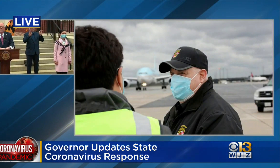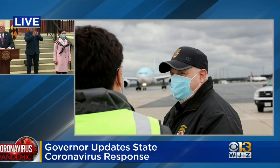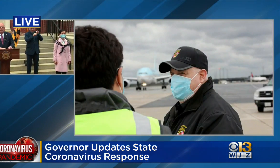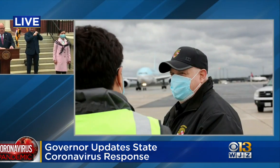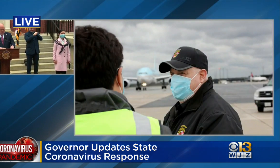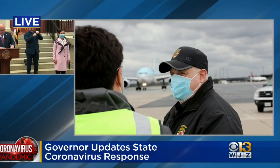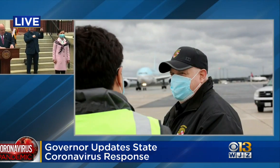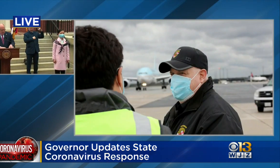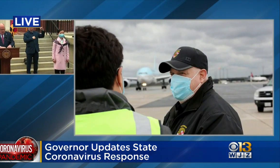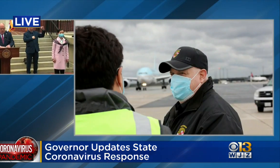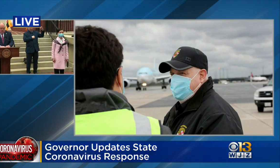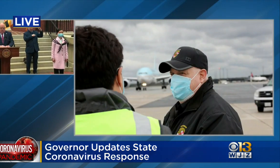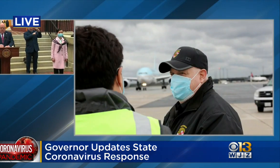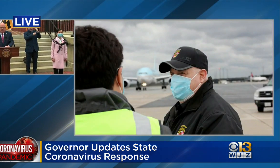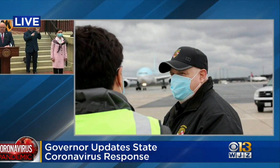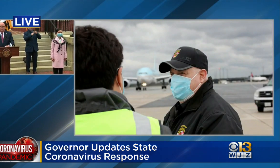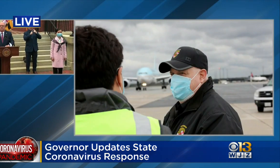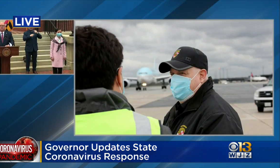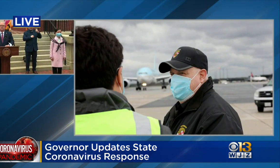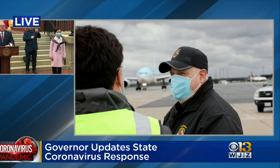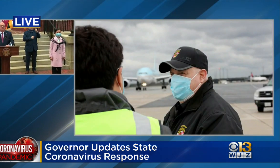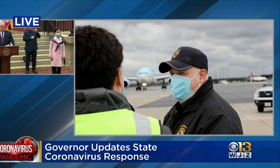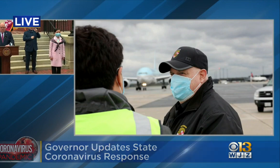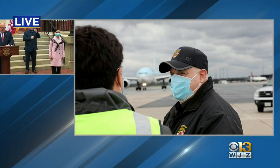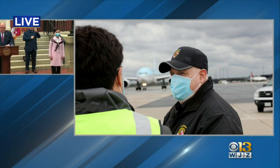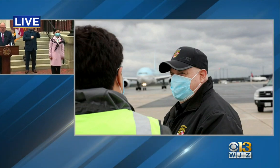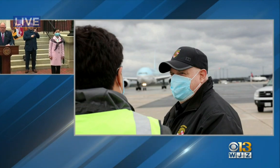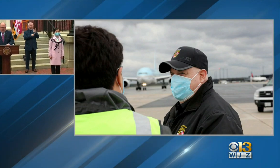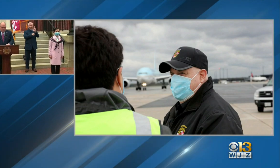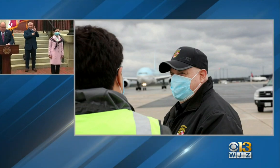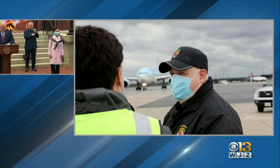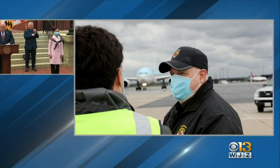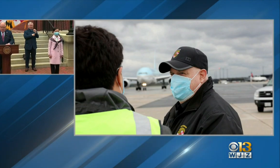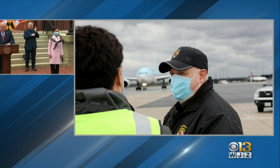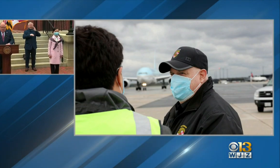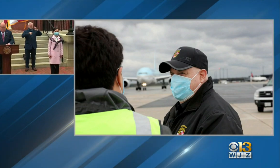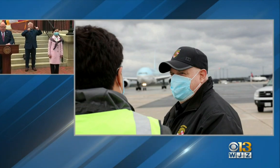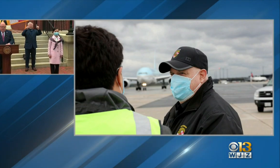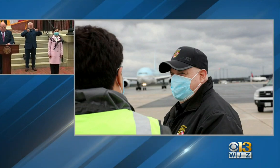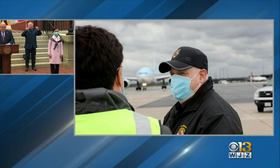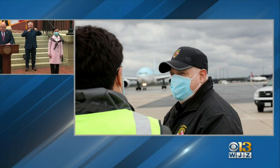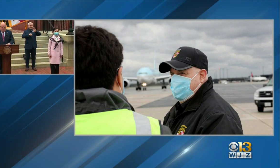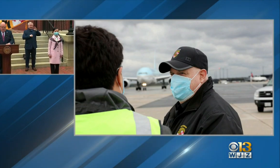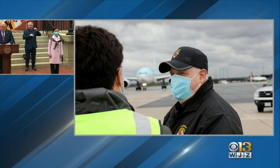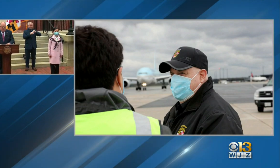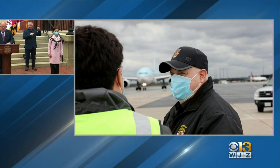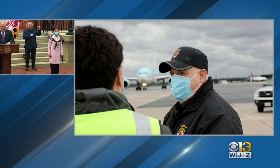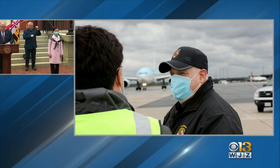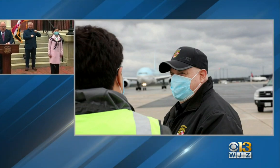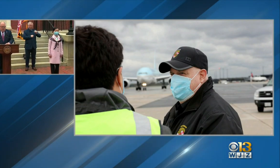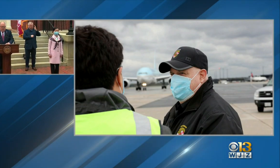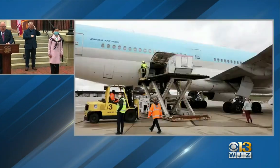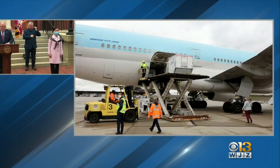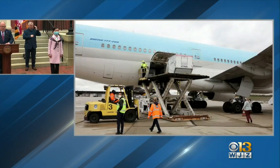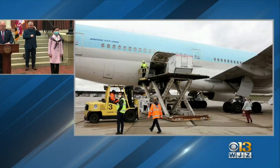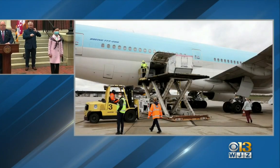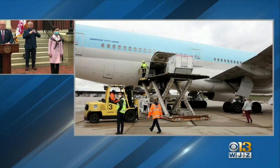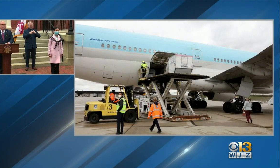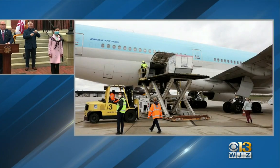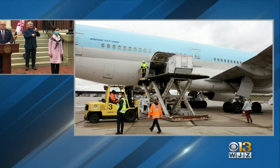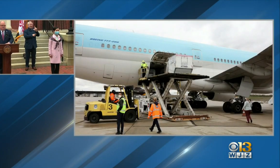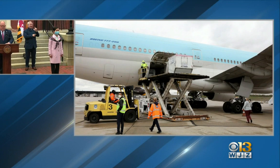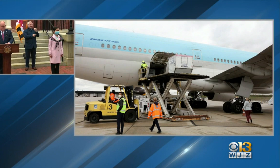-19 PCR test kits from a South Korean company called Lab